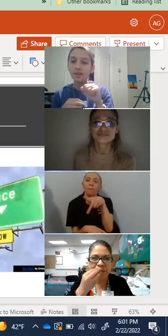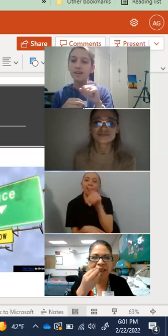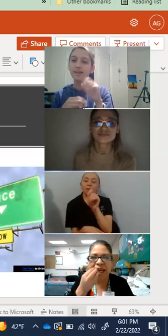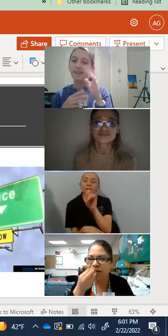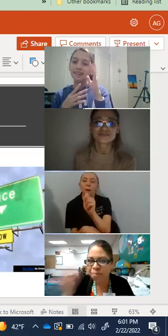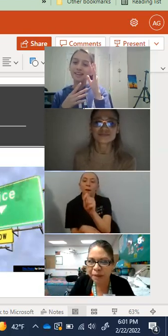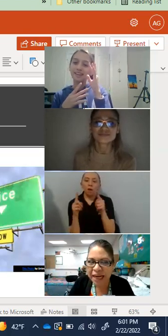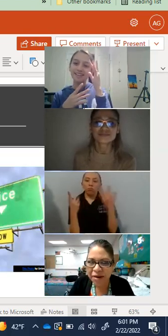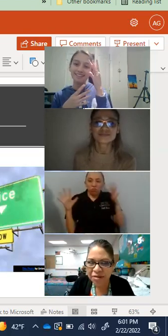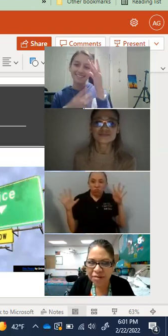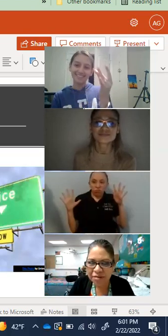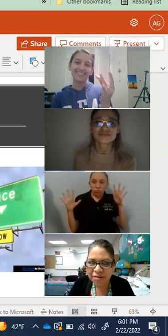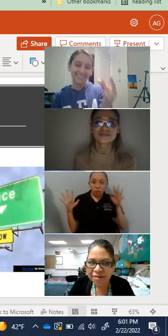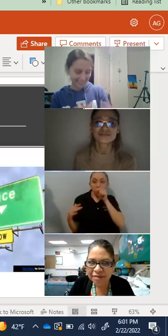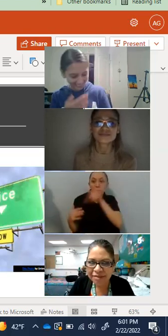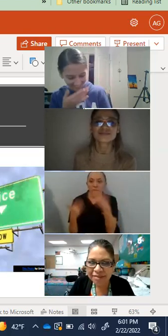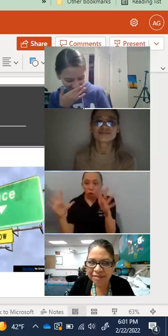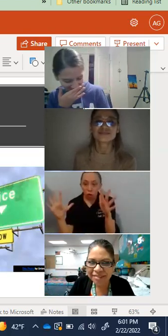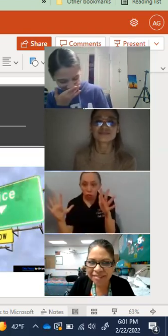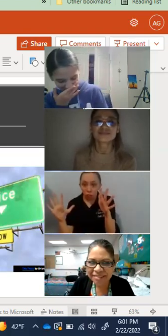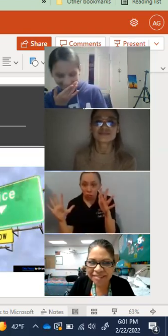Isn't spit like spit it out?